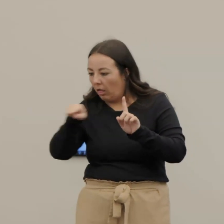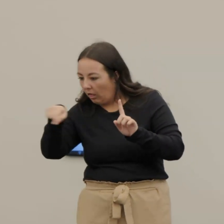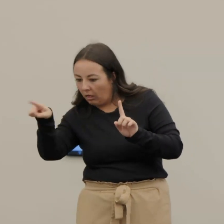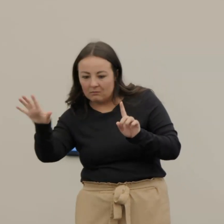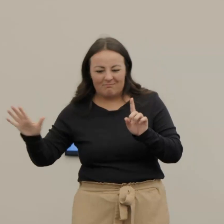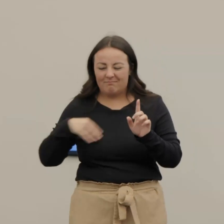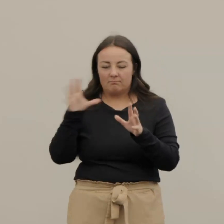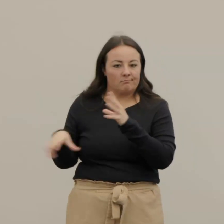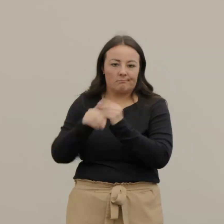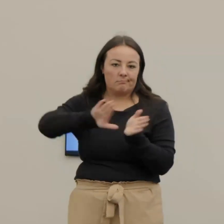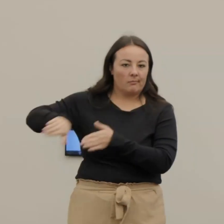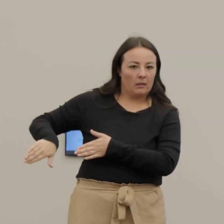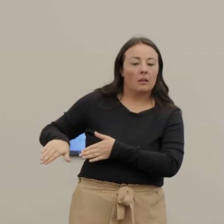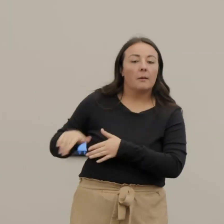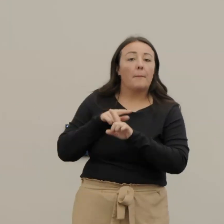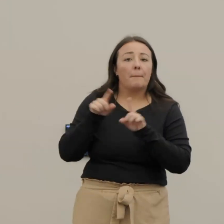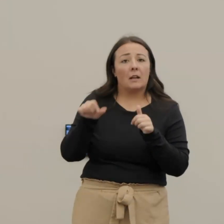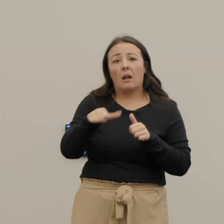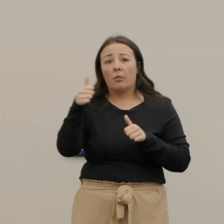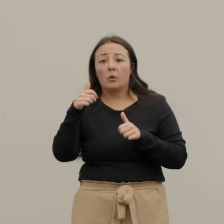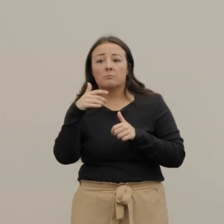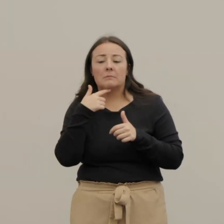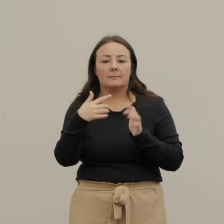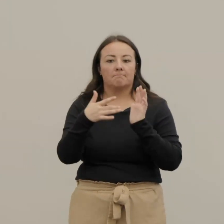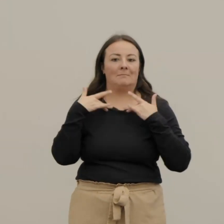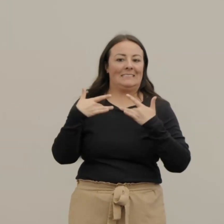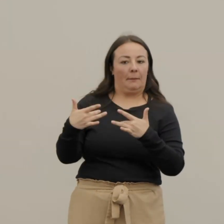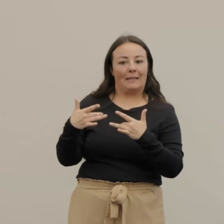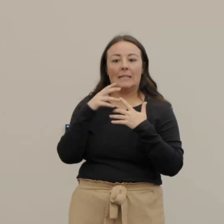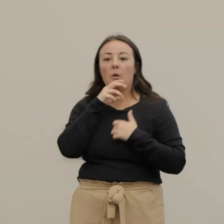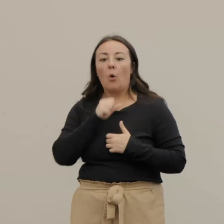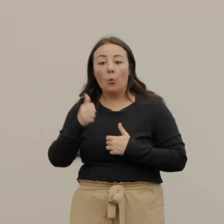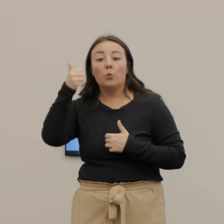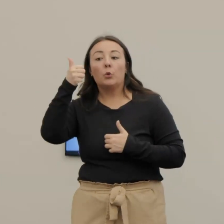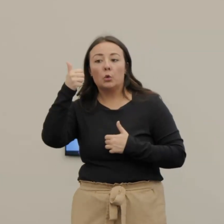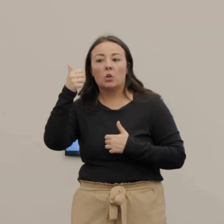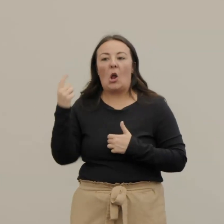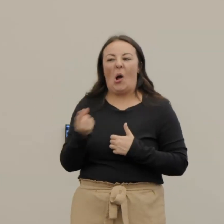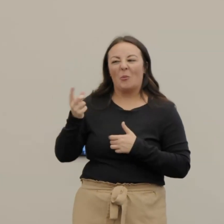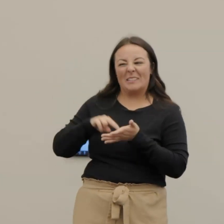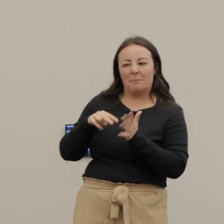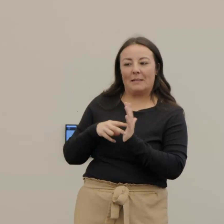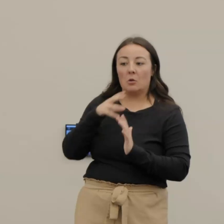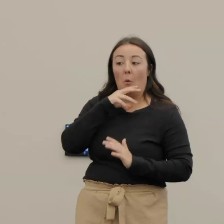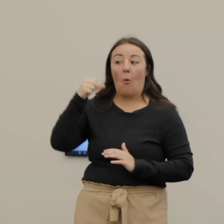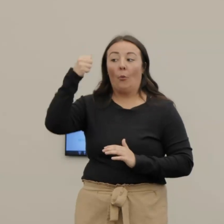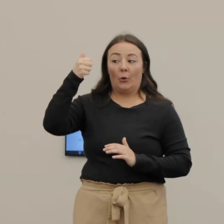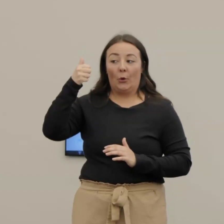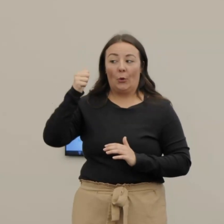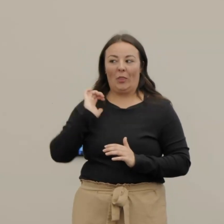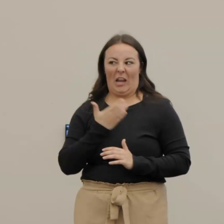adults tend to read slower. Older always means older than us, right?